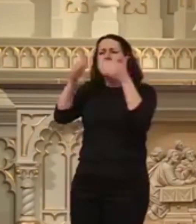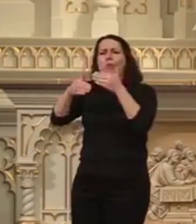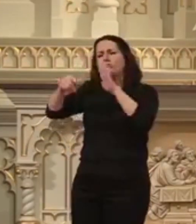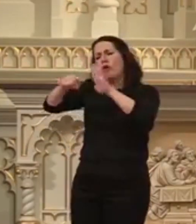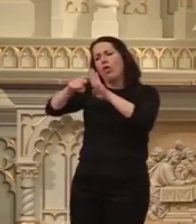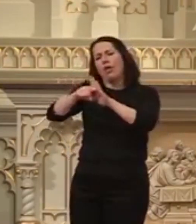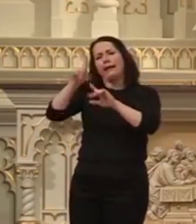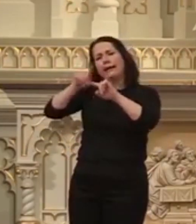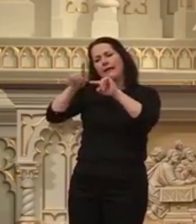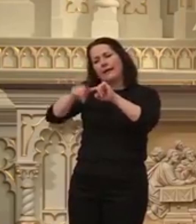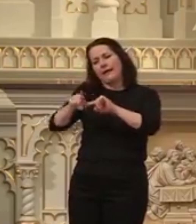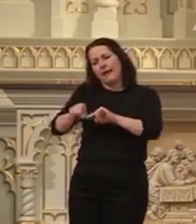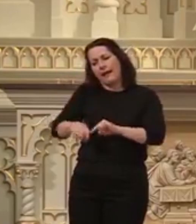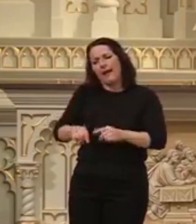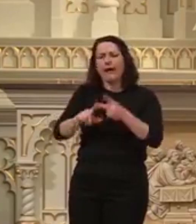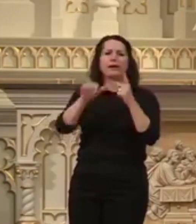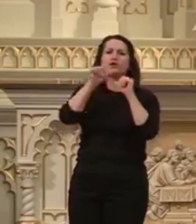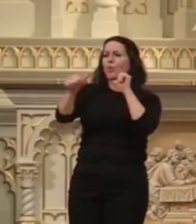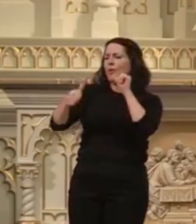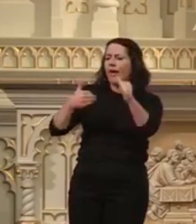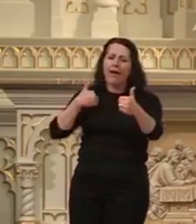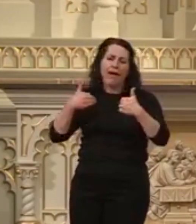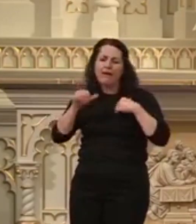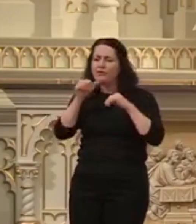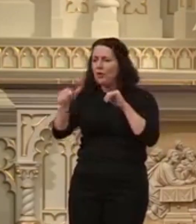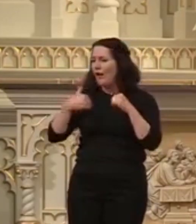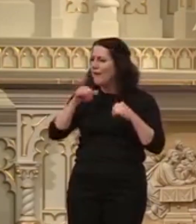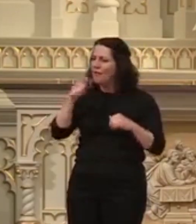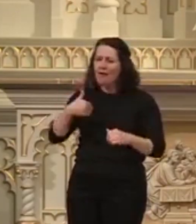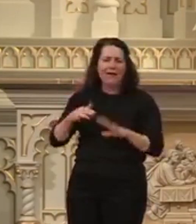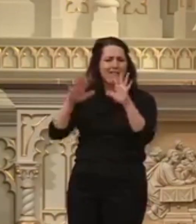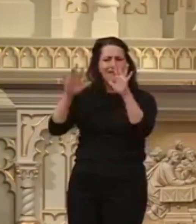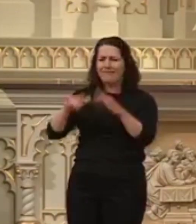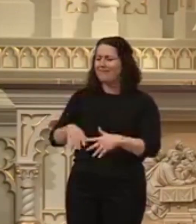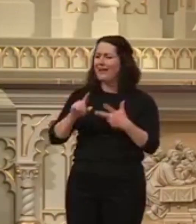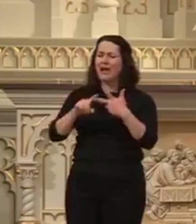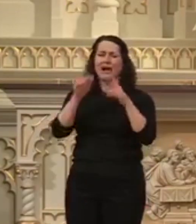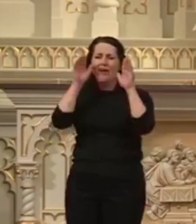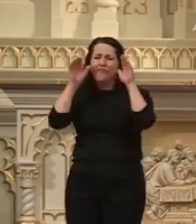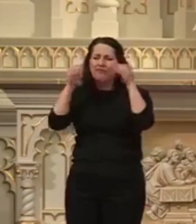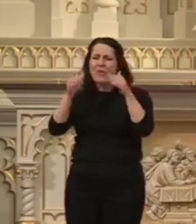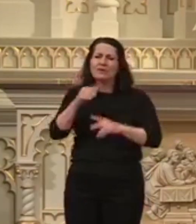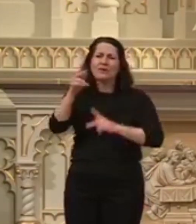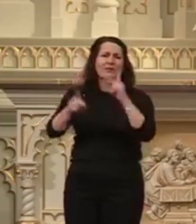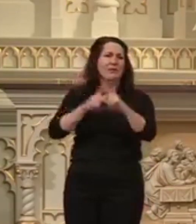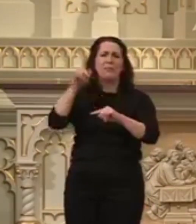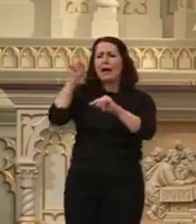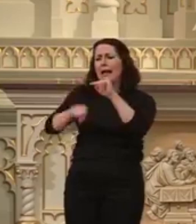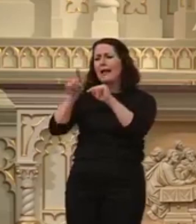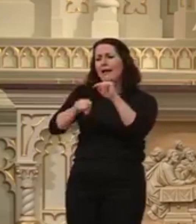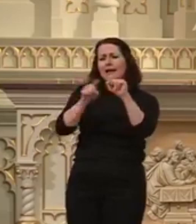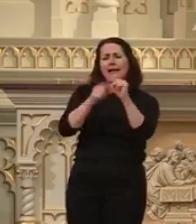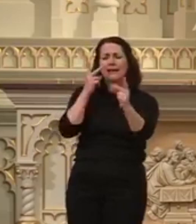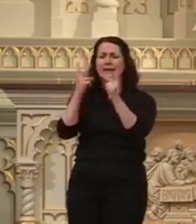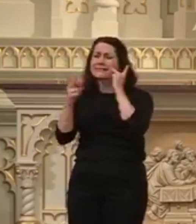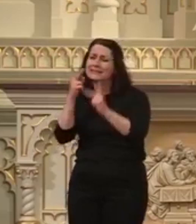have. To not focus on the people we're not able to gather